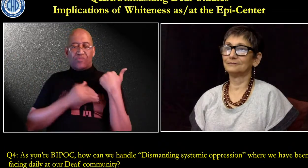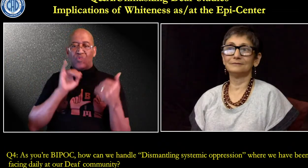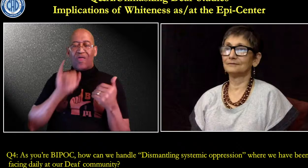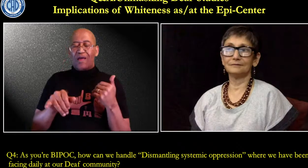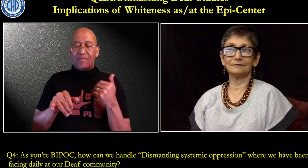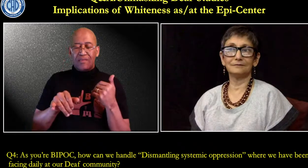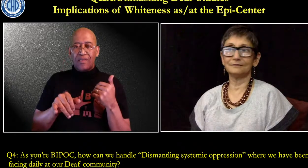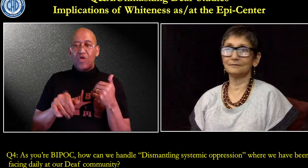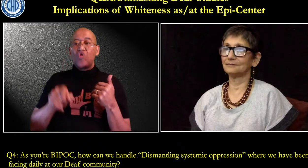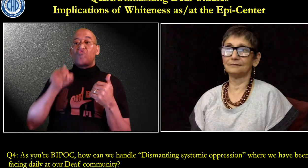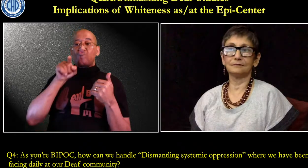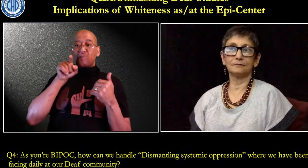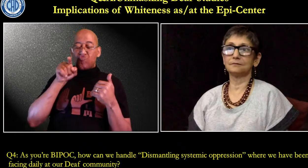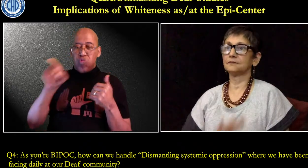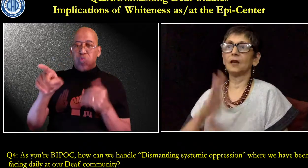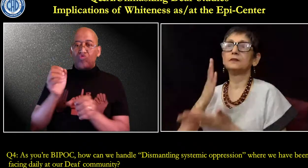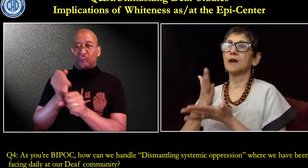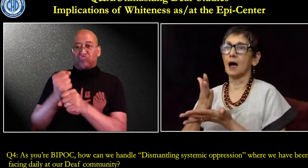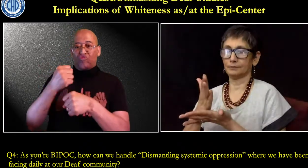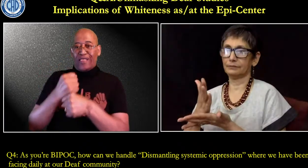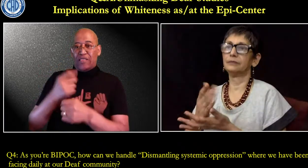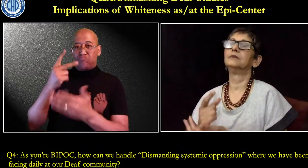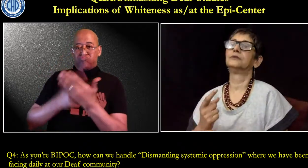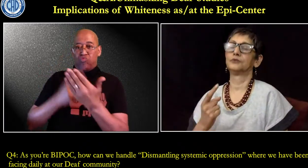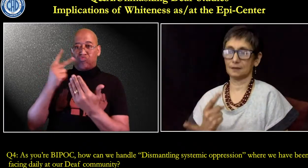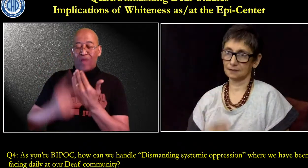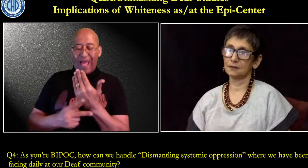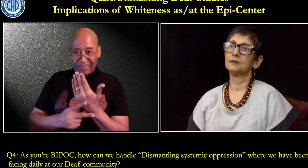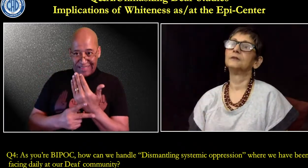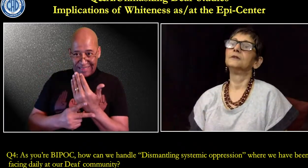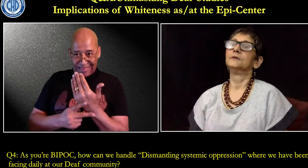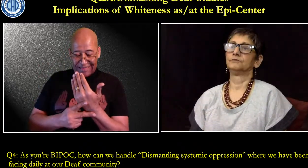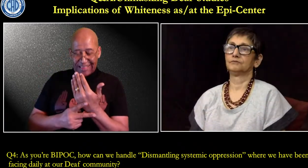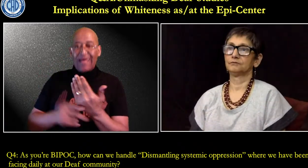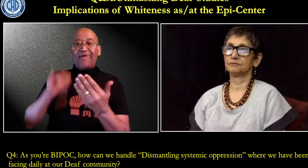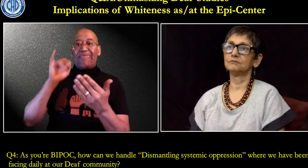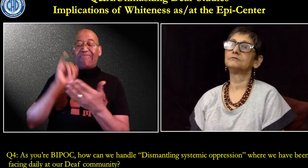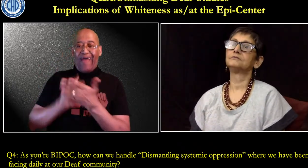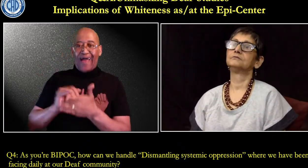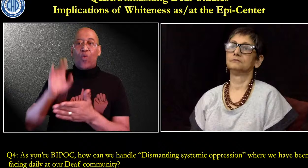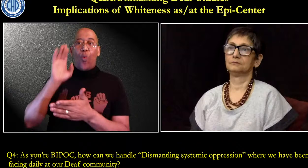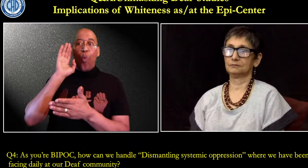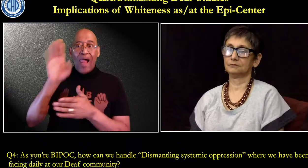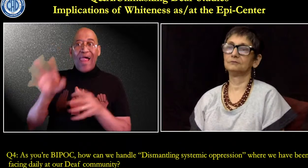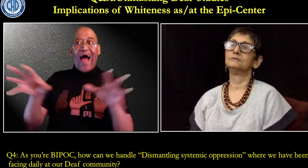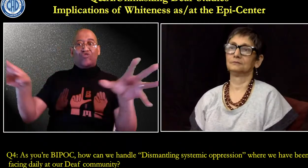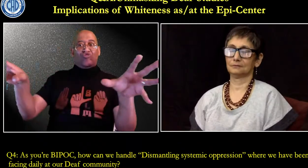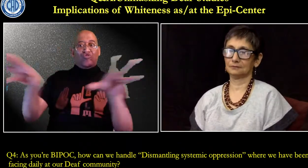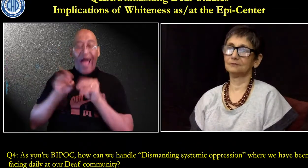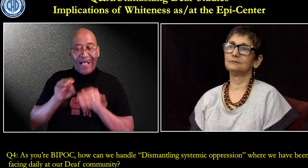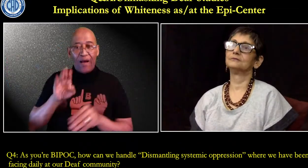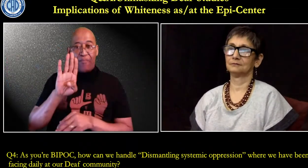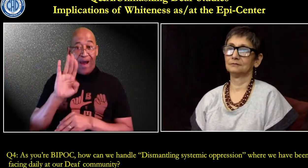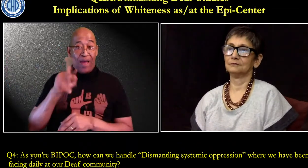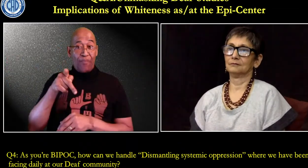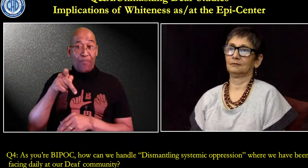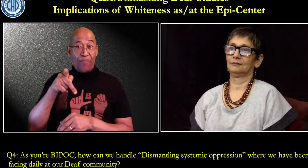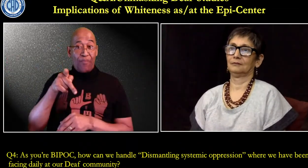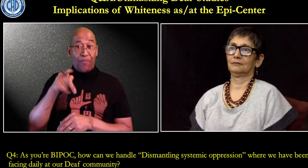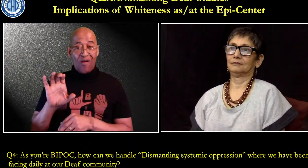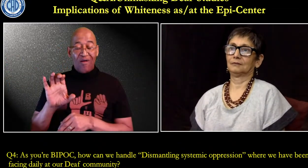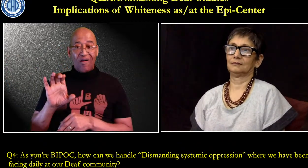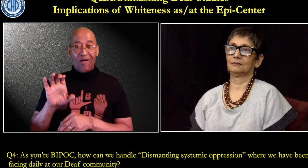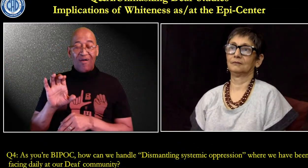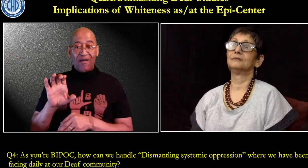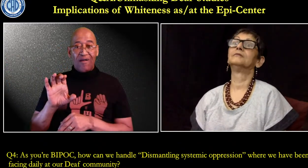here. You know, I'm glad to see by POC here. But that's just not our responsibility. That is the program